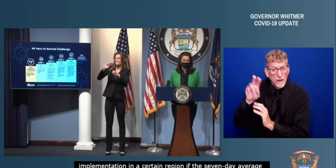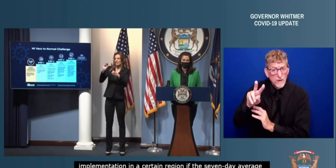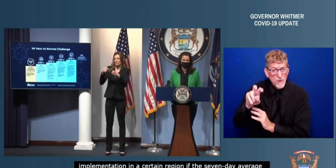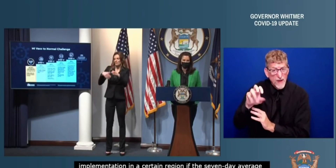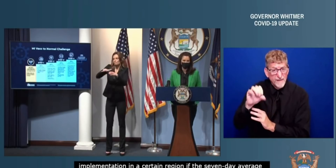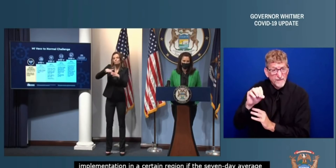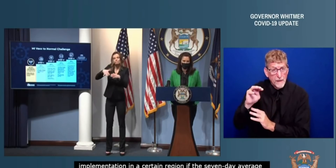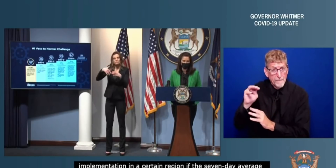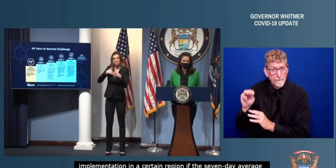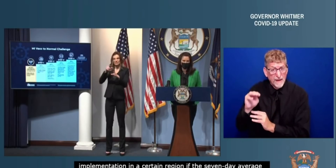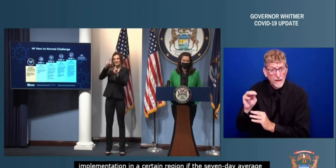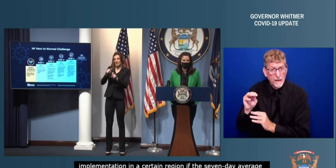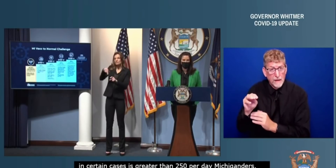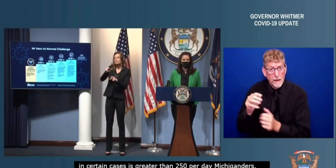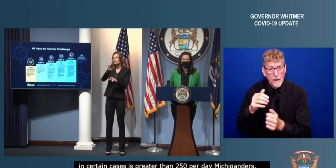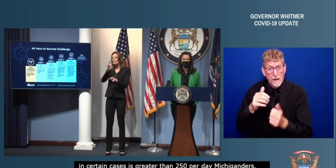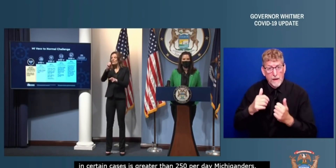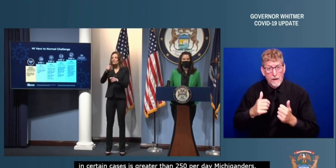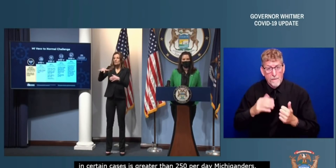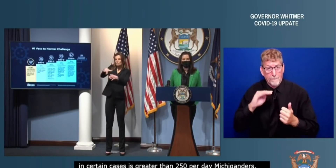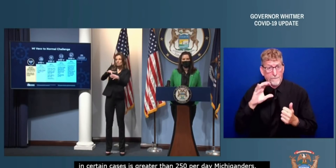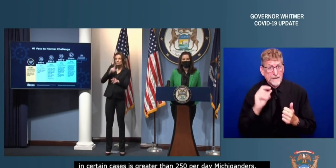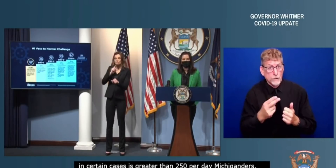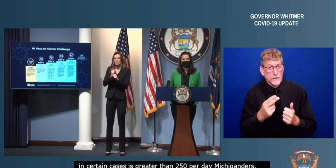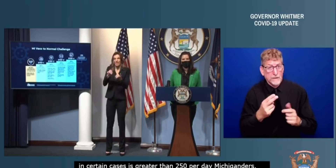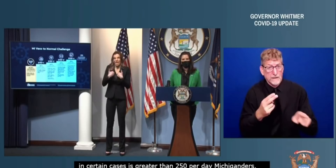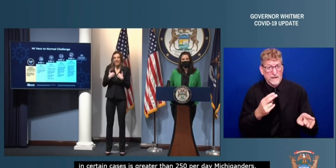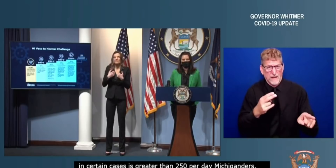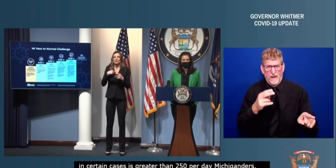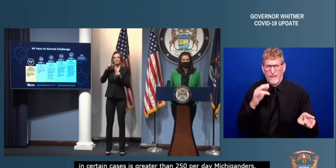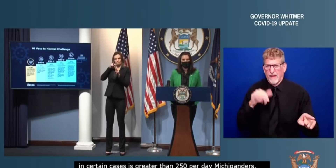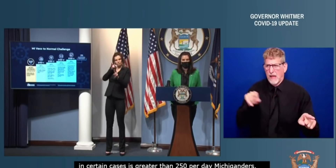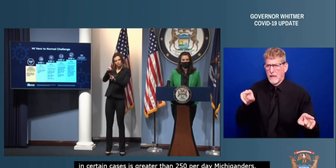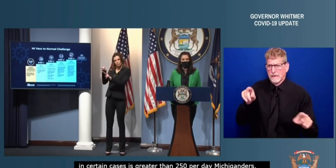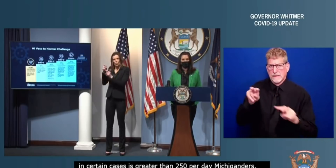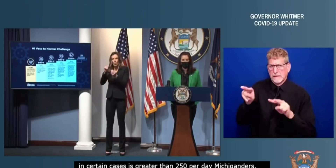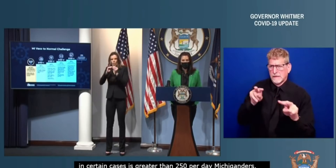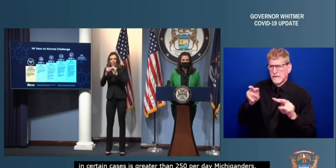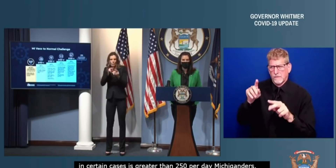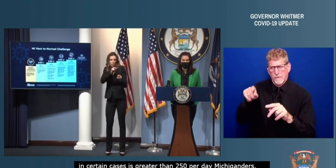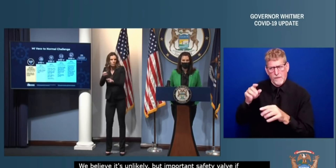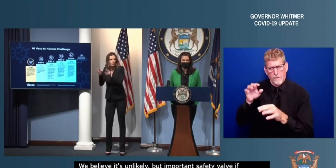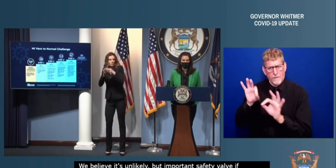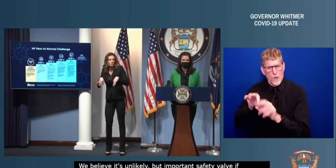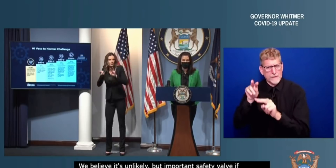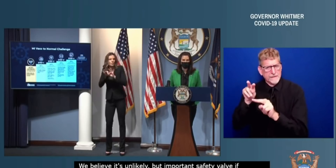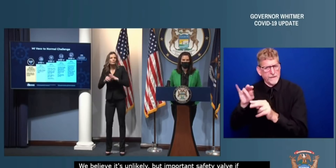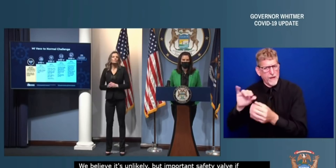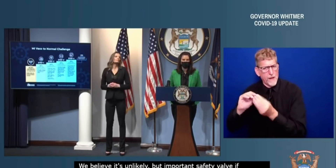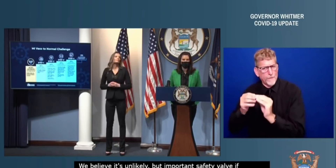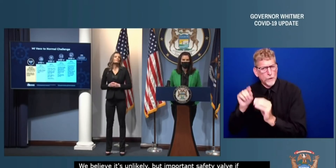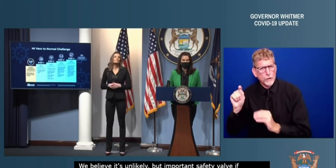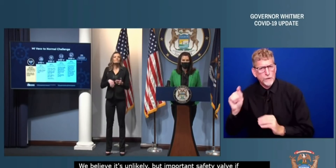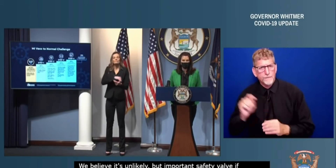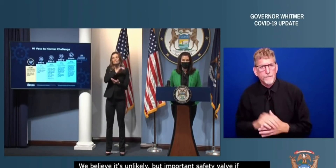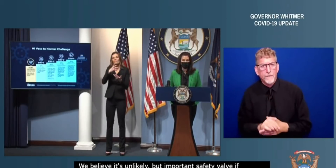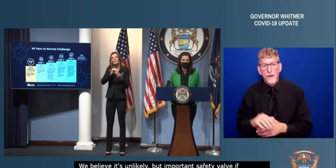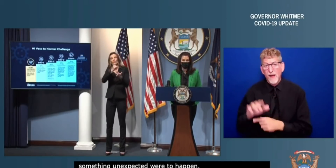something unexpected were to happen. Step 3. 2 weeks after 5.3 million Michiganders,